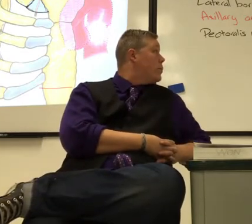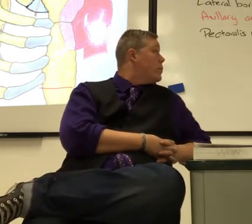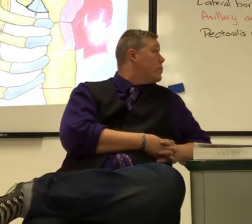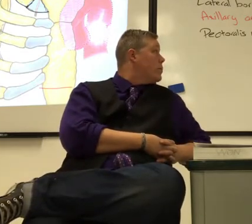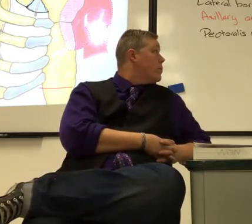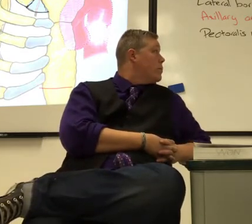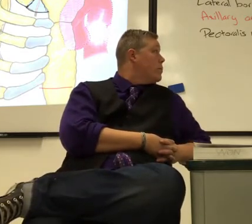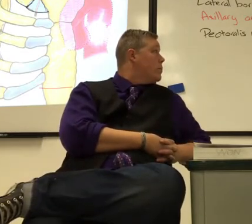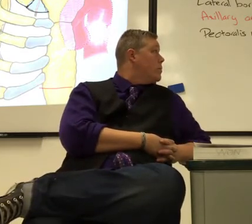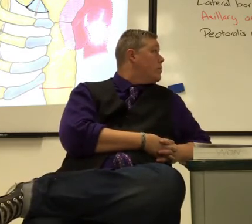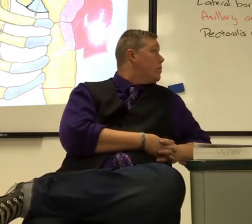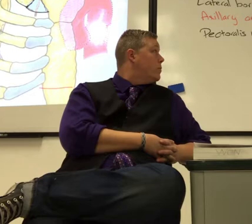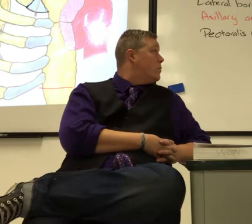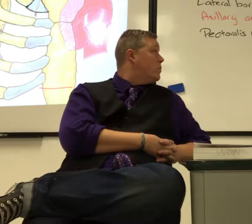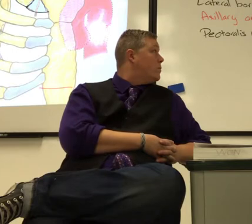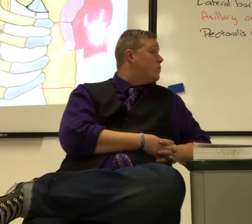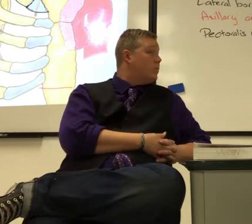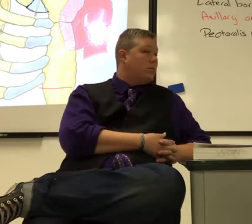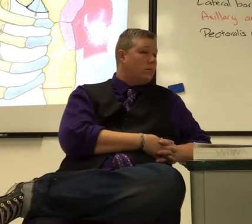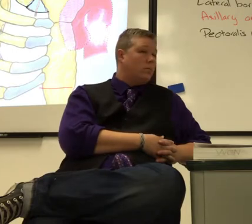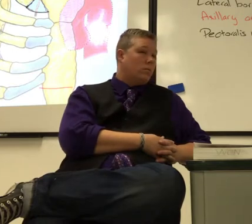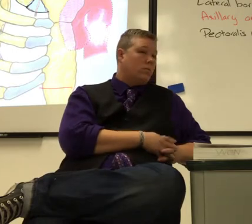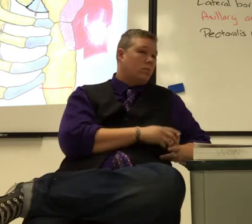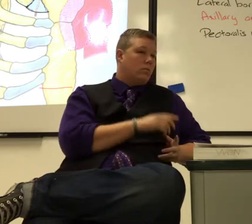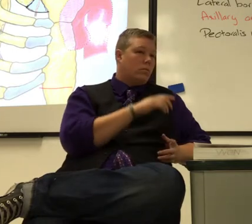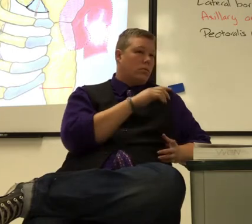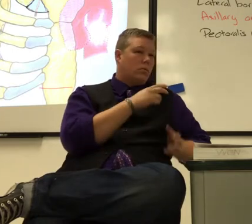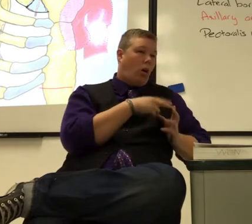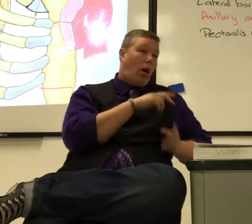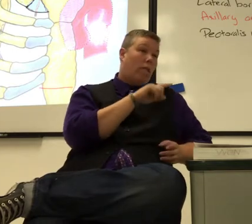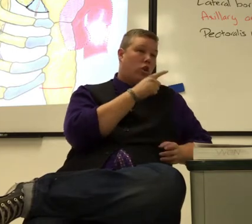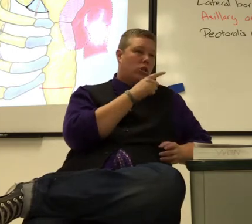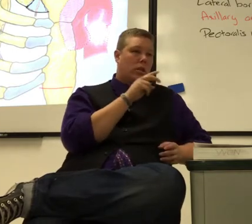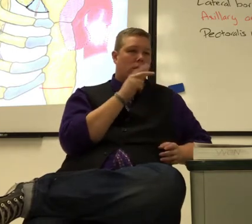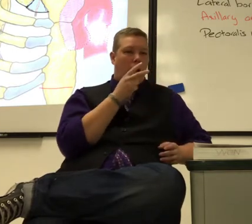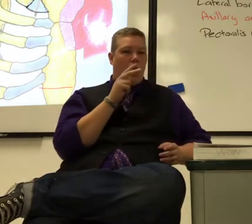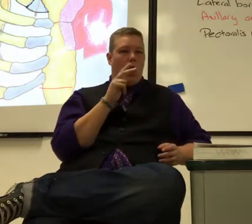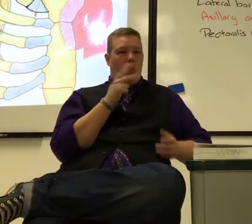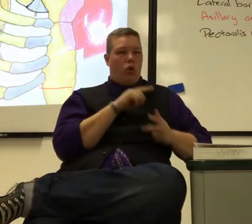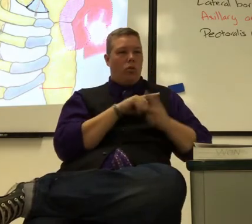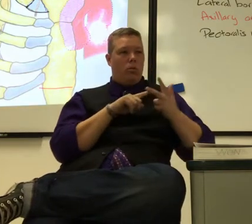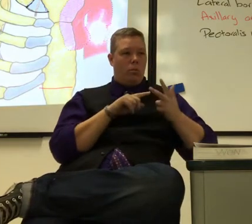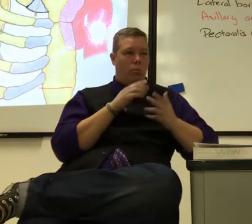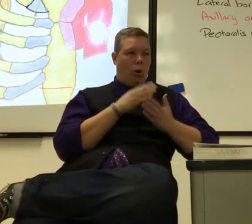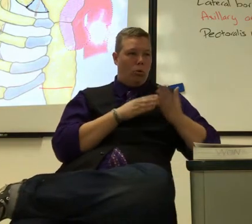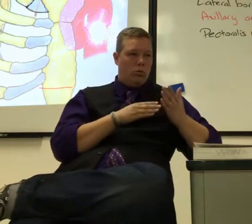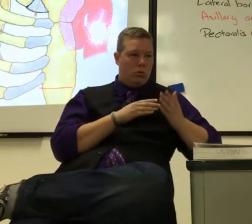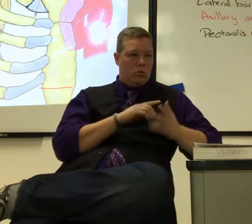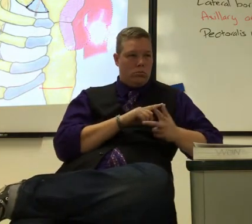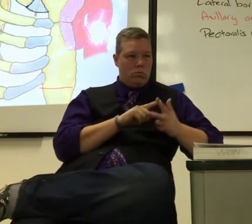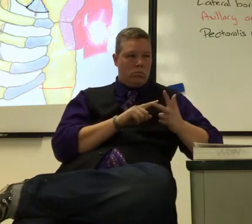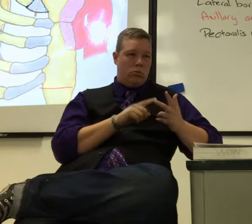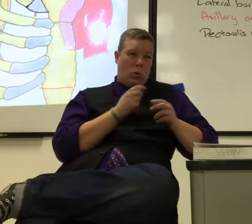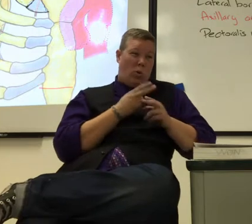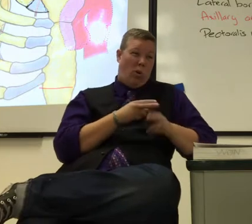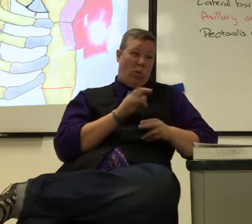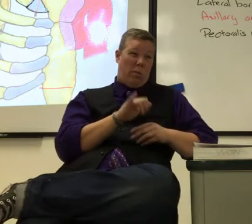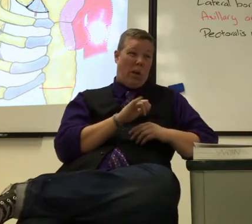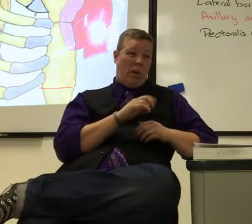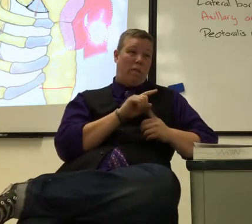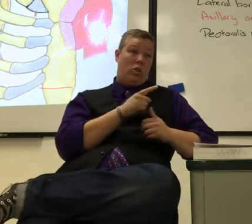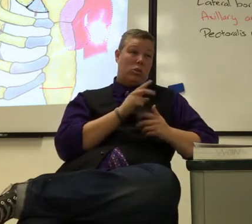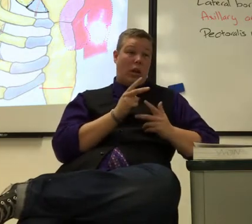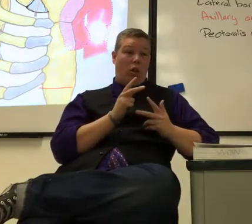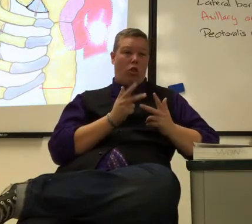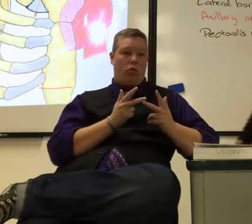A first, a second, and a third part. You can simply refer them as that.